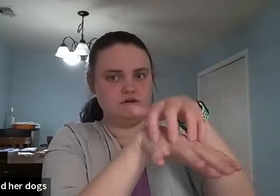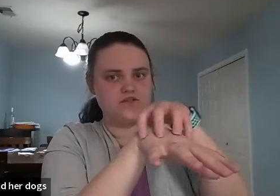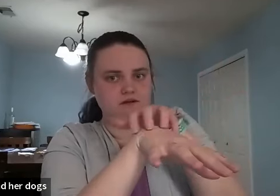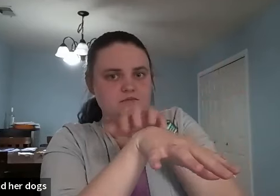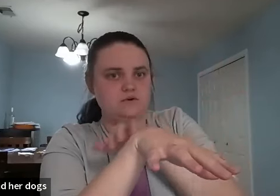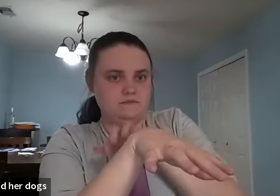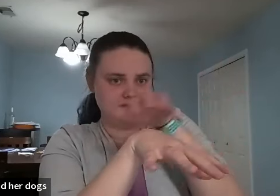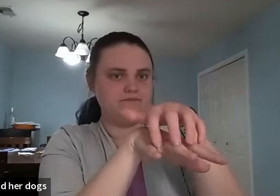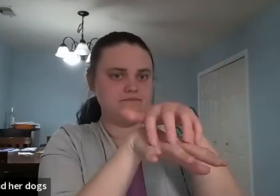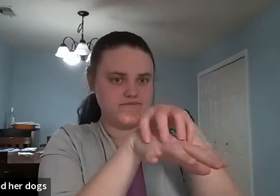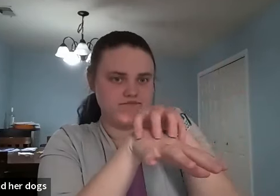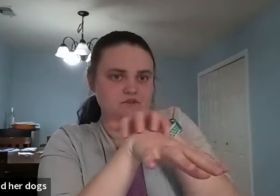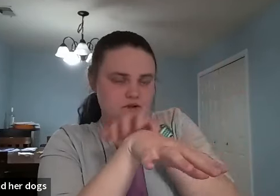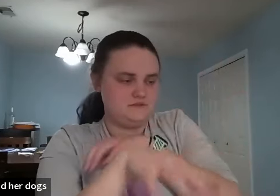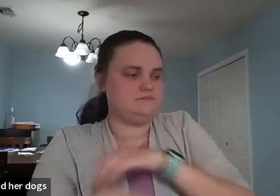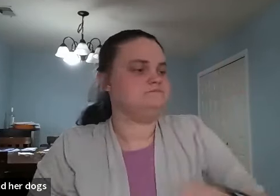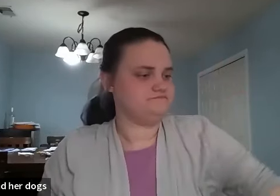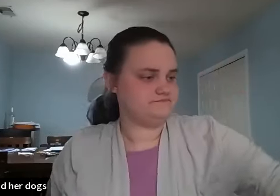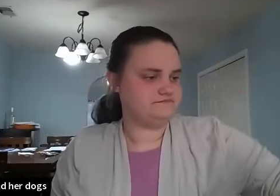grapes on them. Grapes. Grapes.